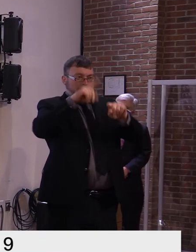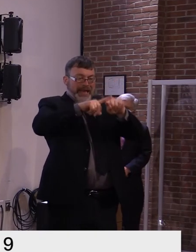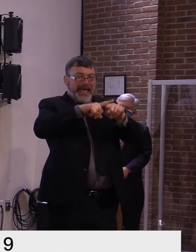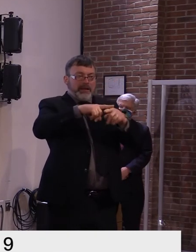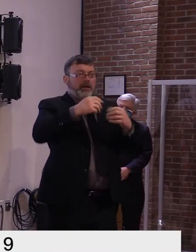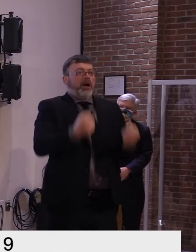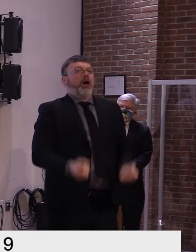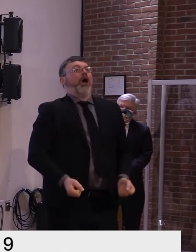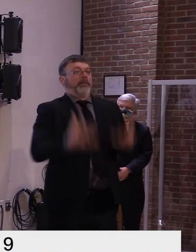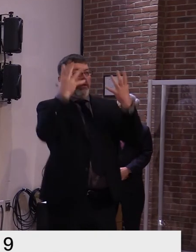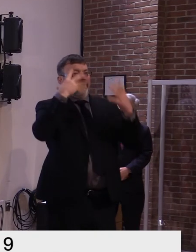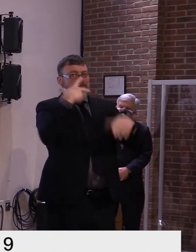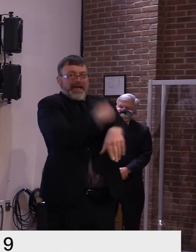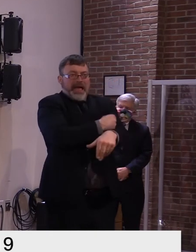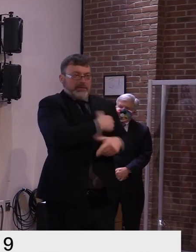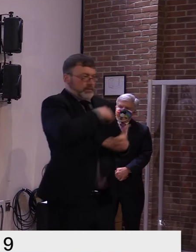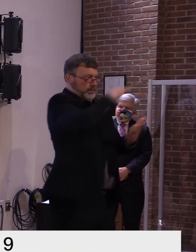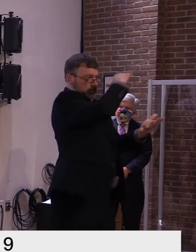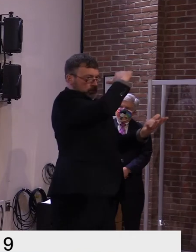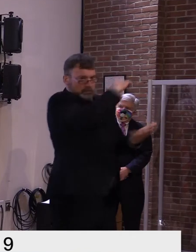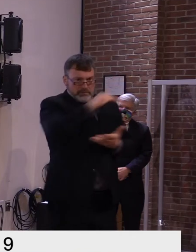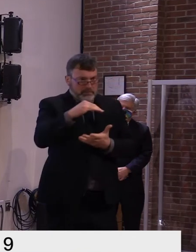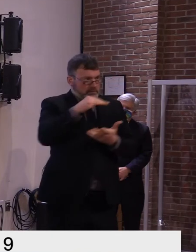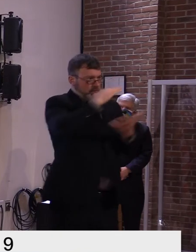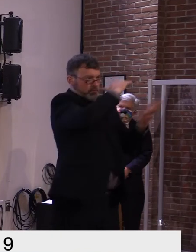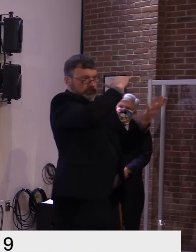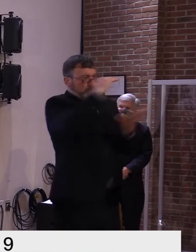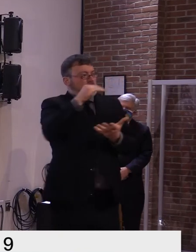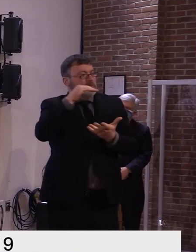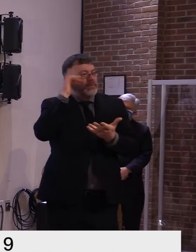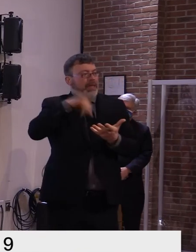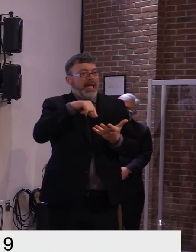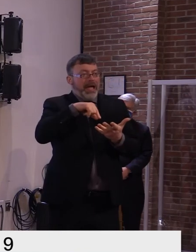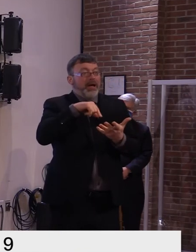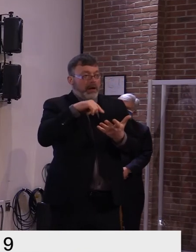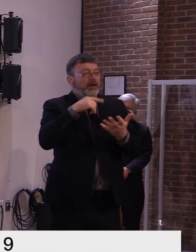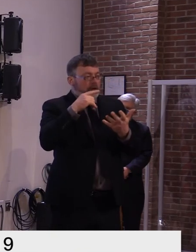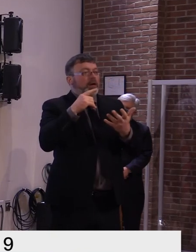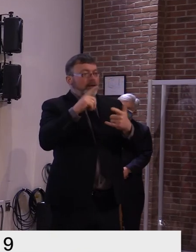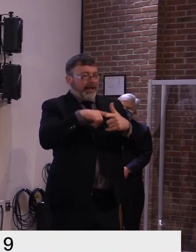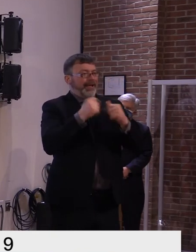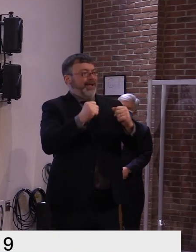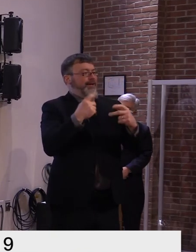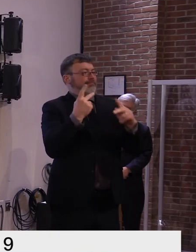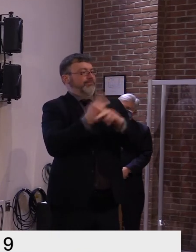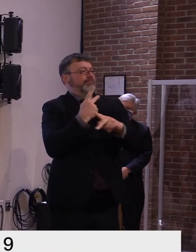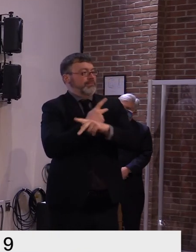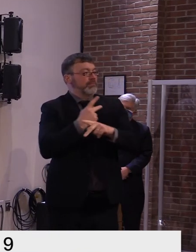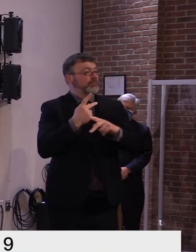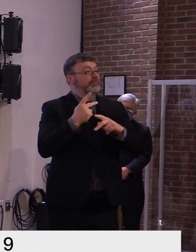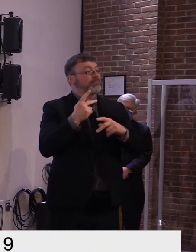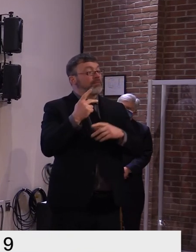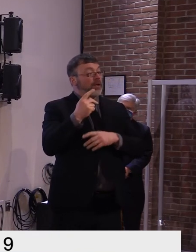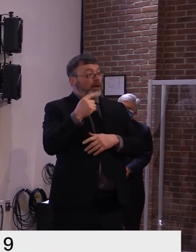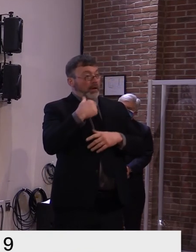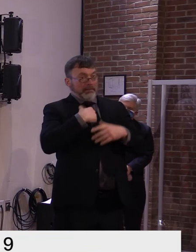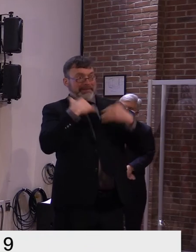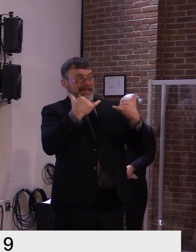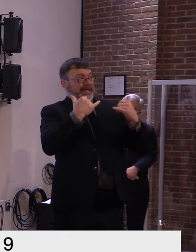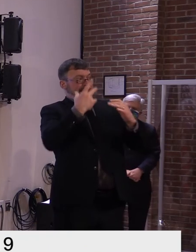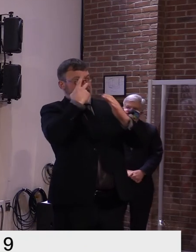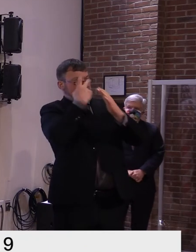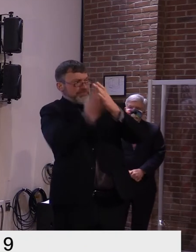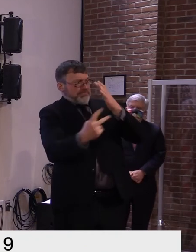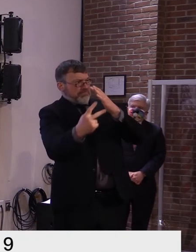certainly we'll keep an eye on that. But right now, our projection for April is based on a conclusion that we think conditions will be improving. And it's